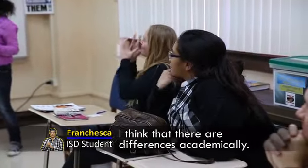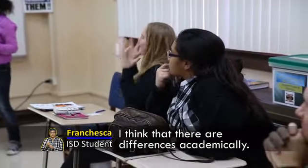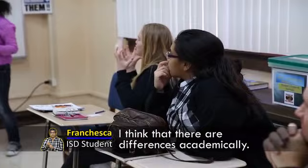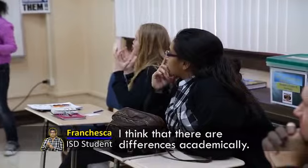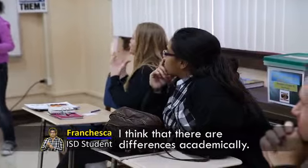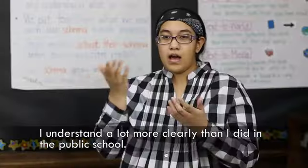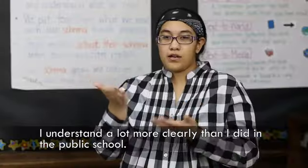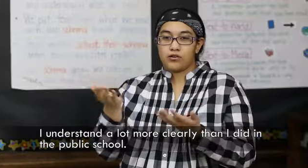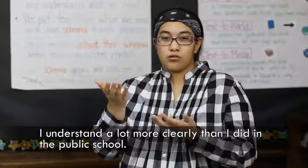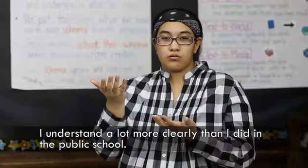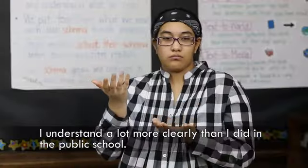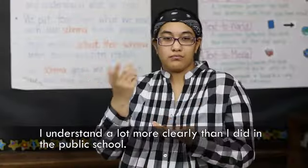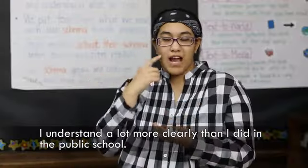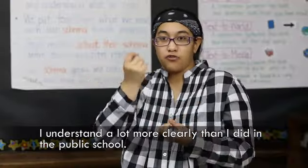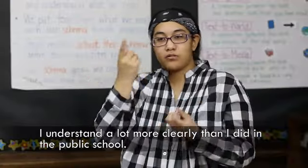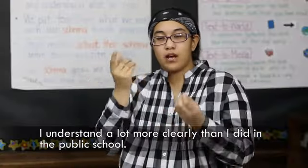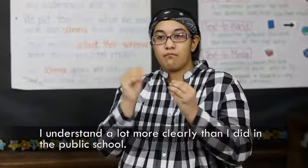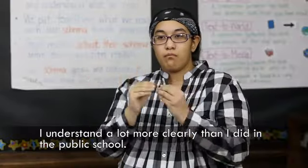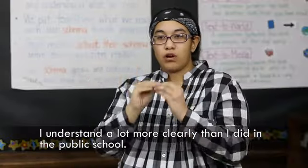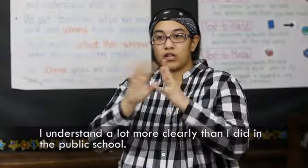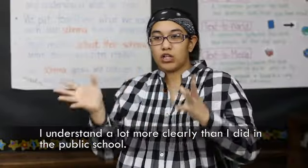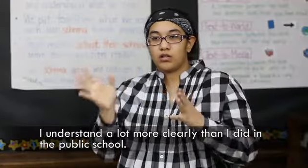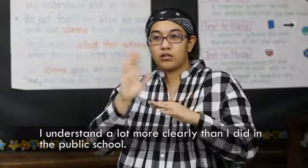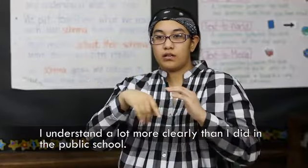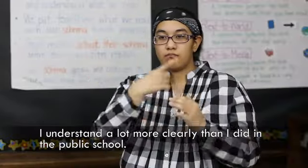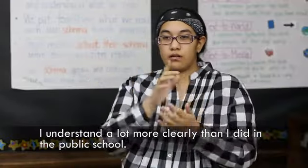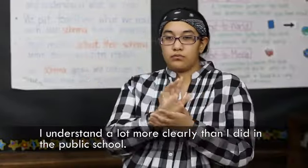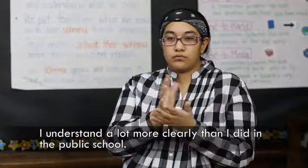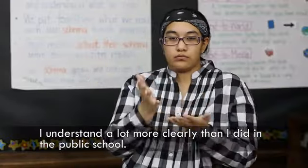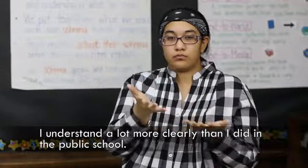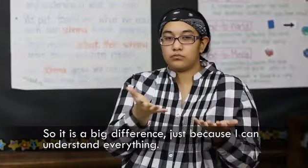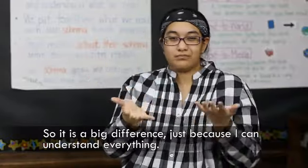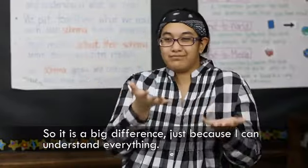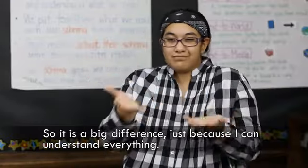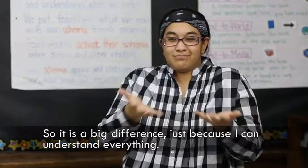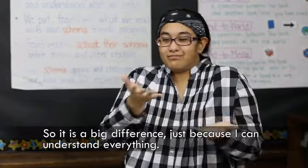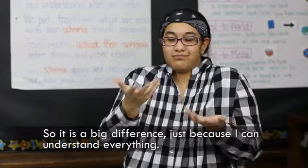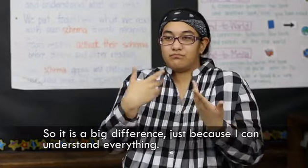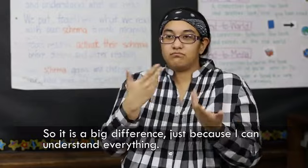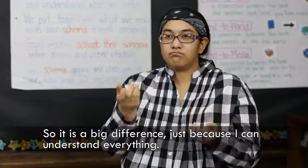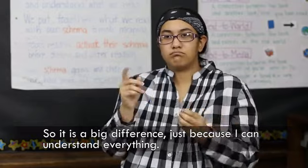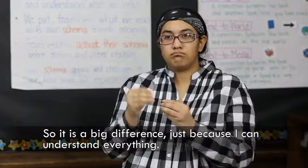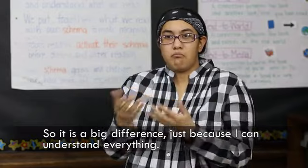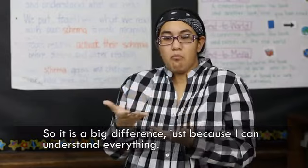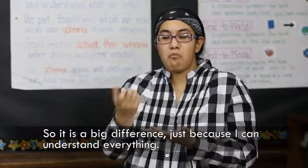academically. I understand a lot more clearly than I did in the public school, so it is a big difference just because I